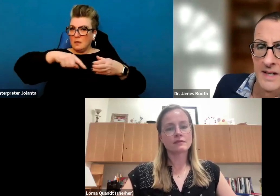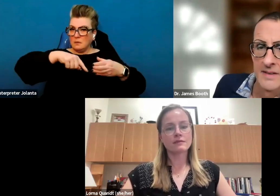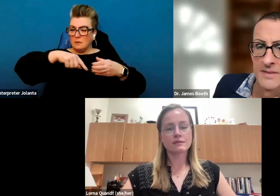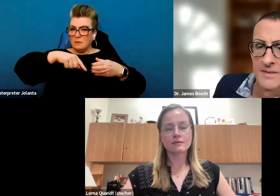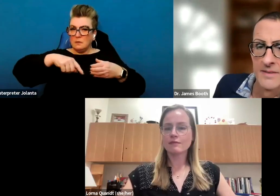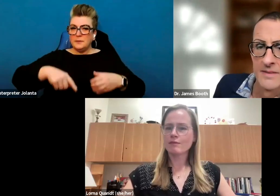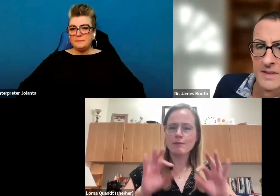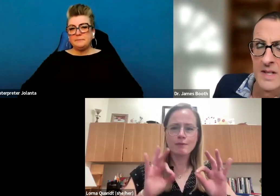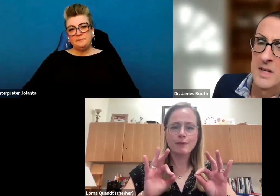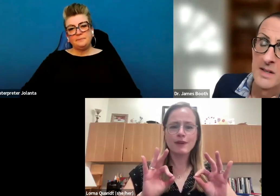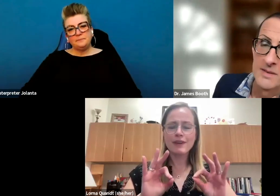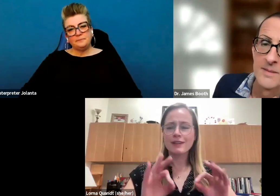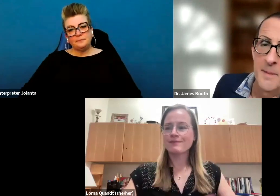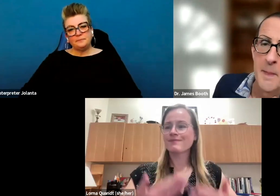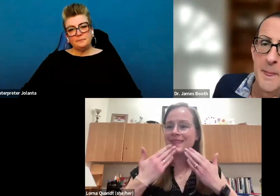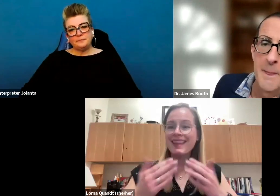Yeah.